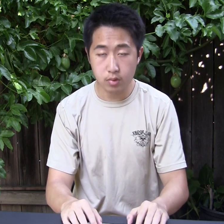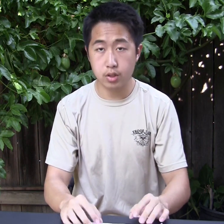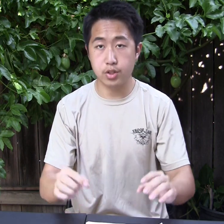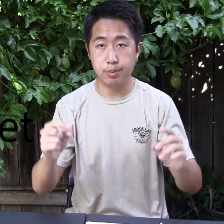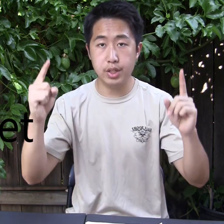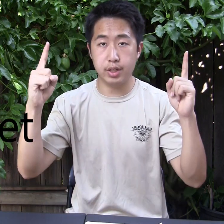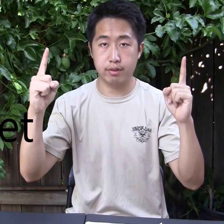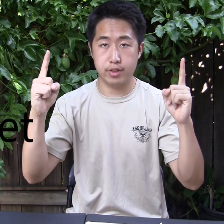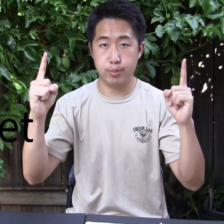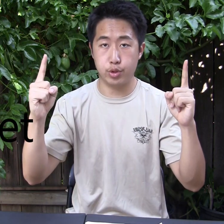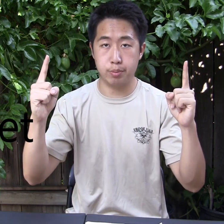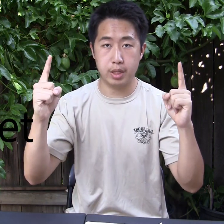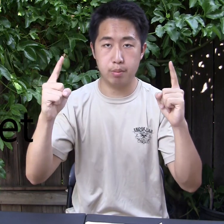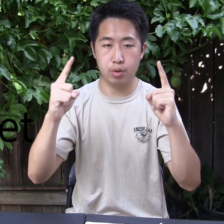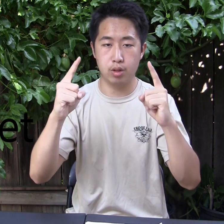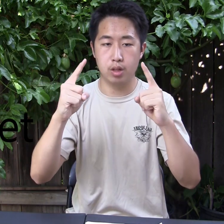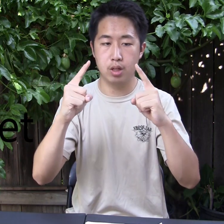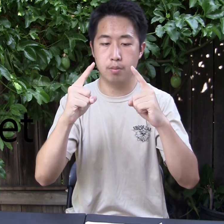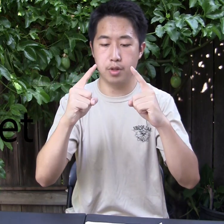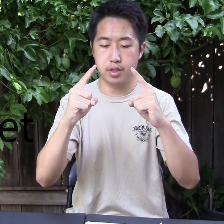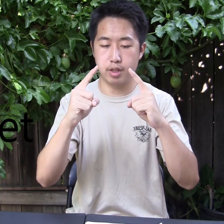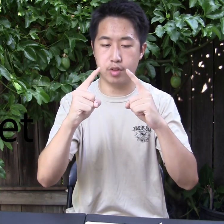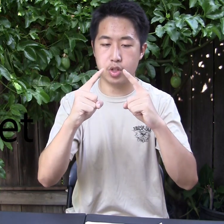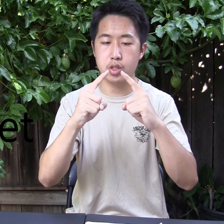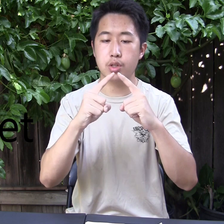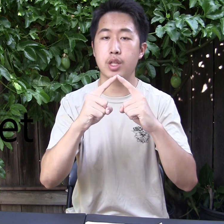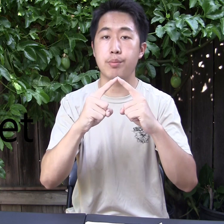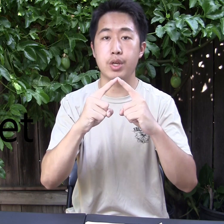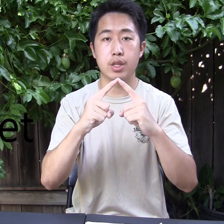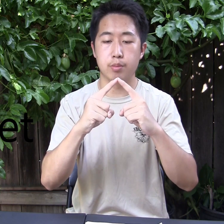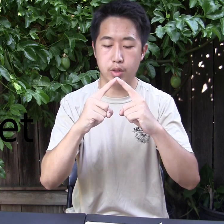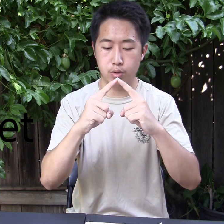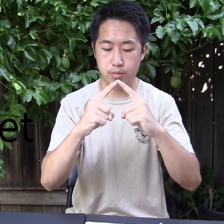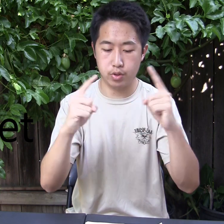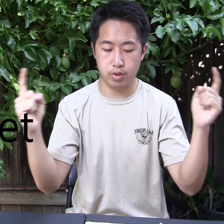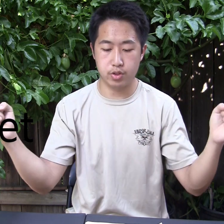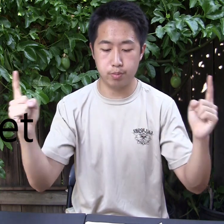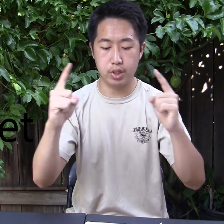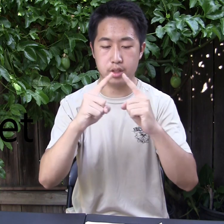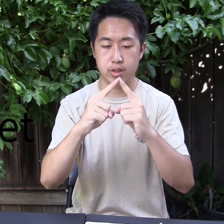To meet, you have the same 2 people, but instead of exchanging, they meet in the middle. So this is meet.